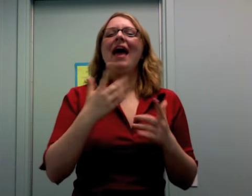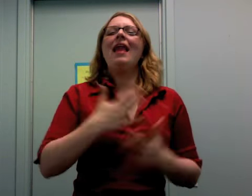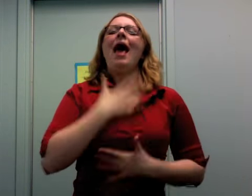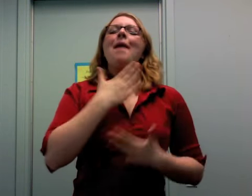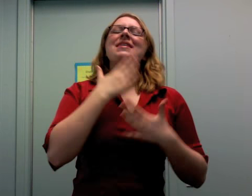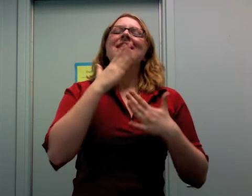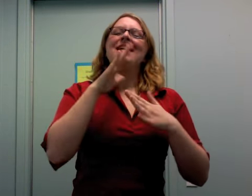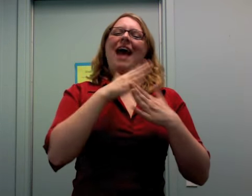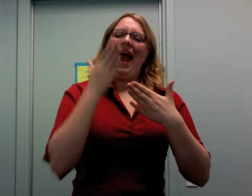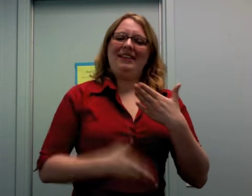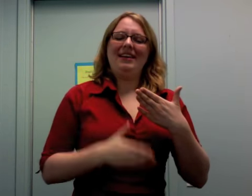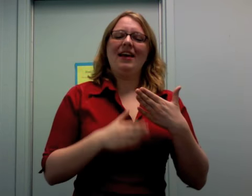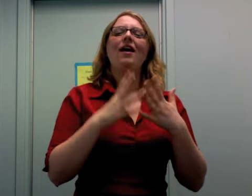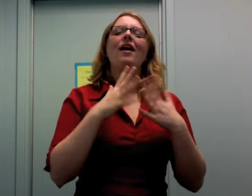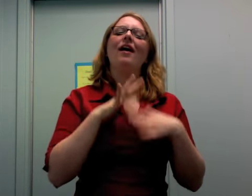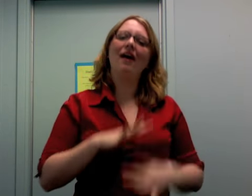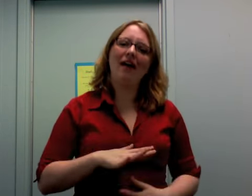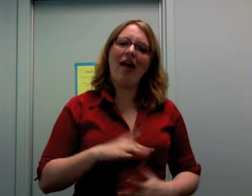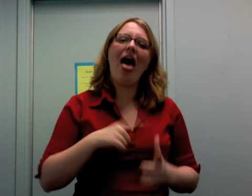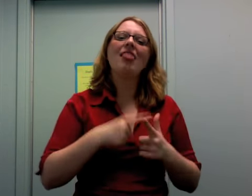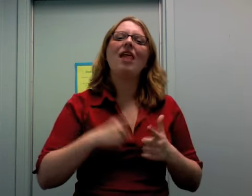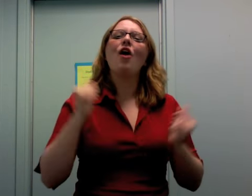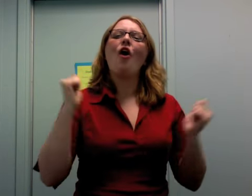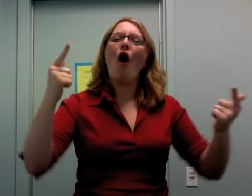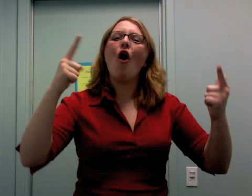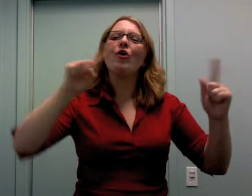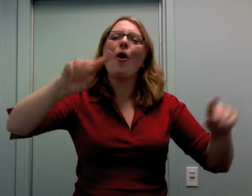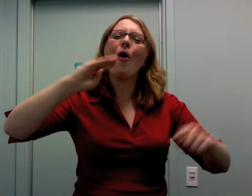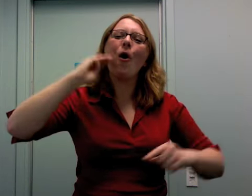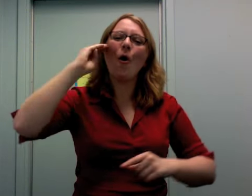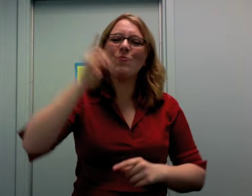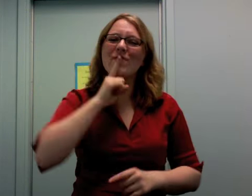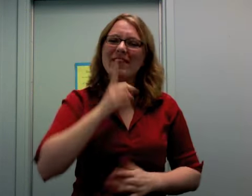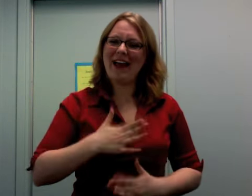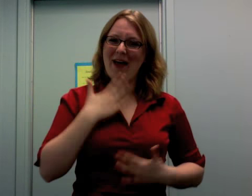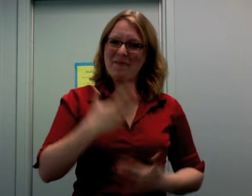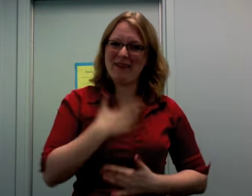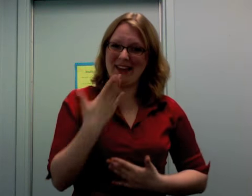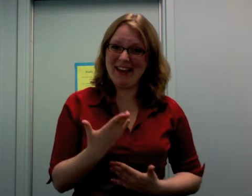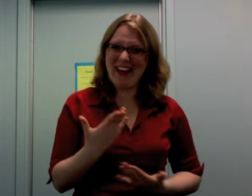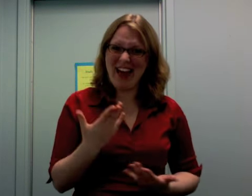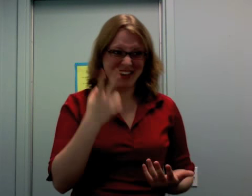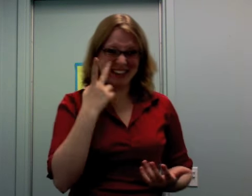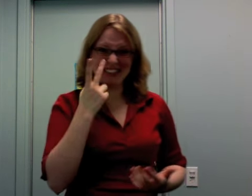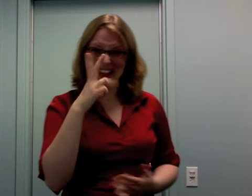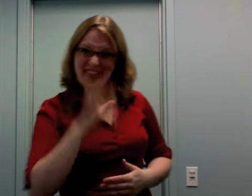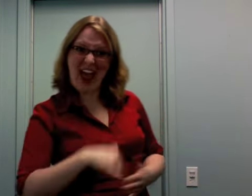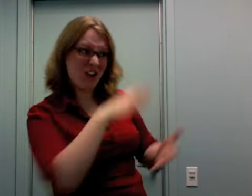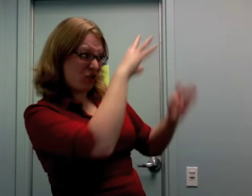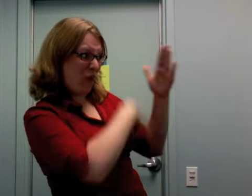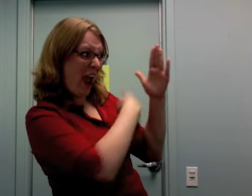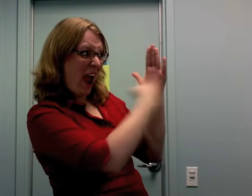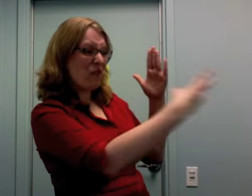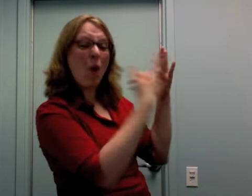and we all go home very happy. And look at that, and when you are graphing your own